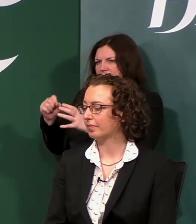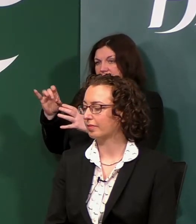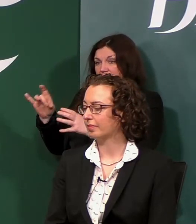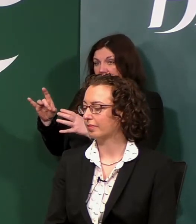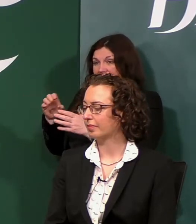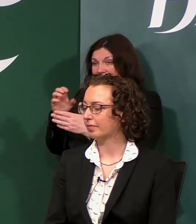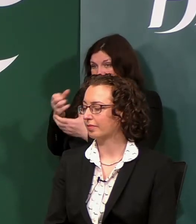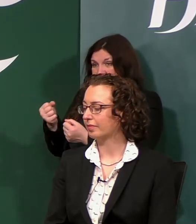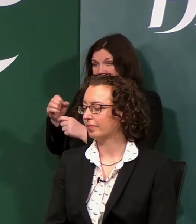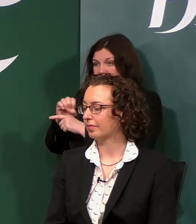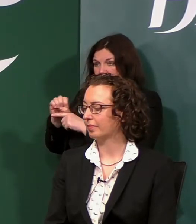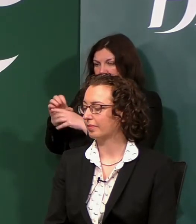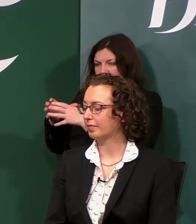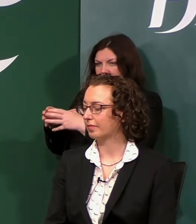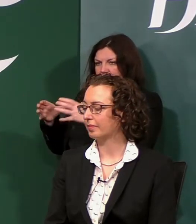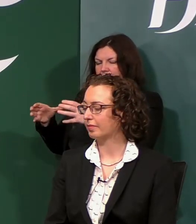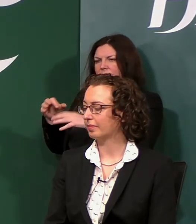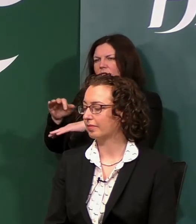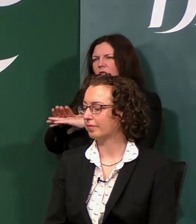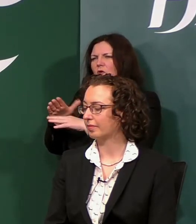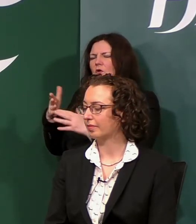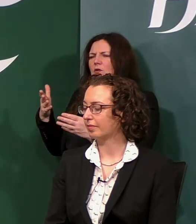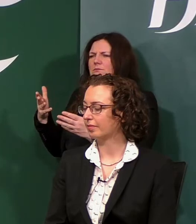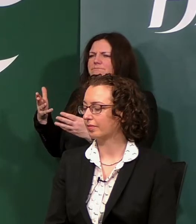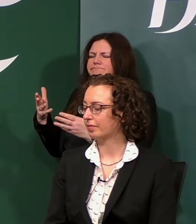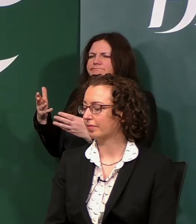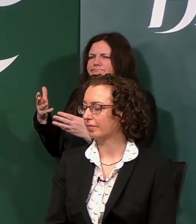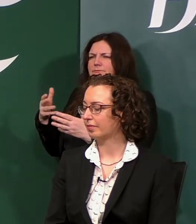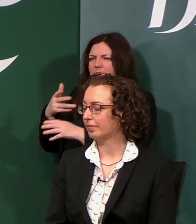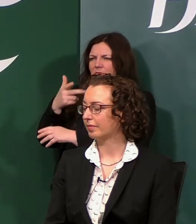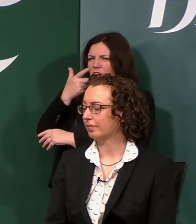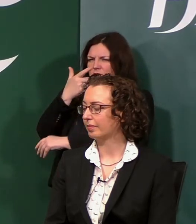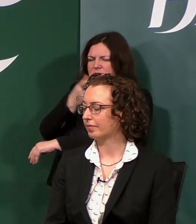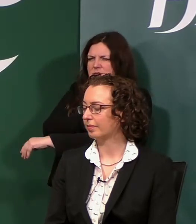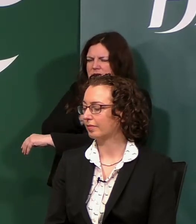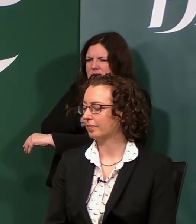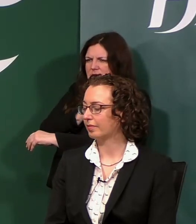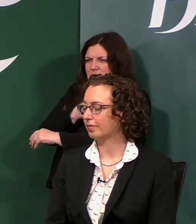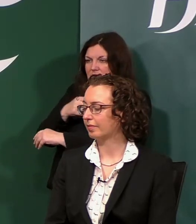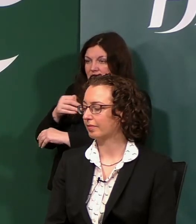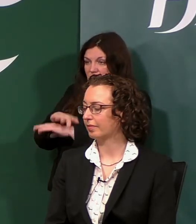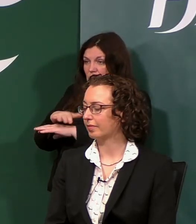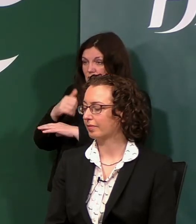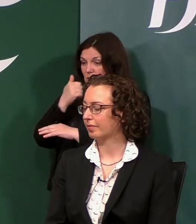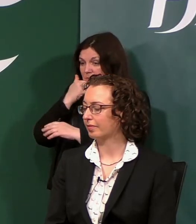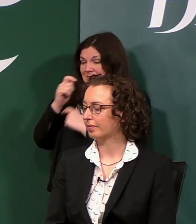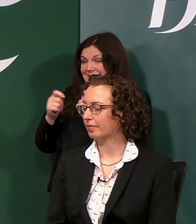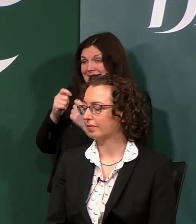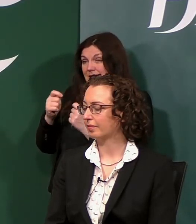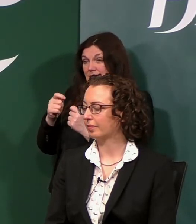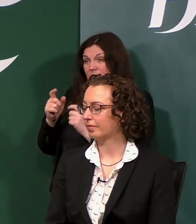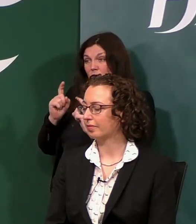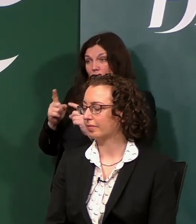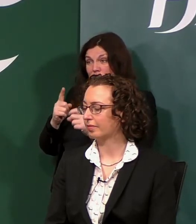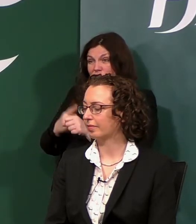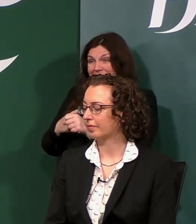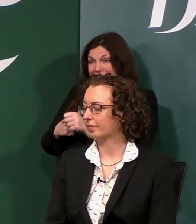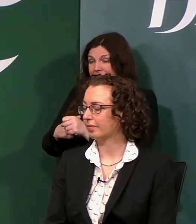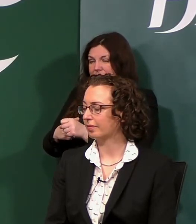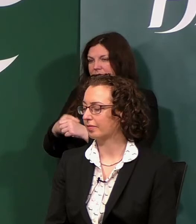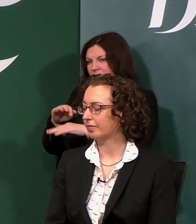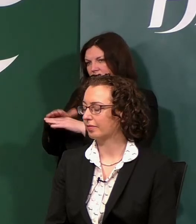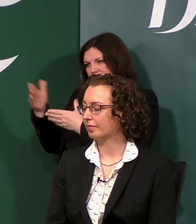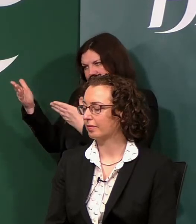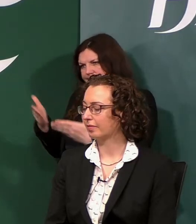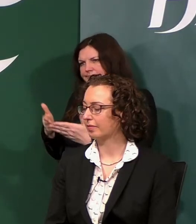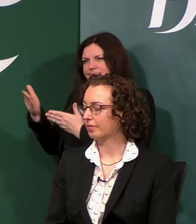us in relation to the booster program in terms of the numbers that are coming through. Those orders have restarted over